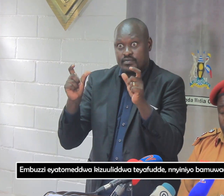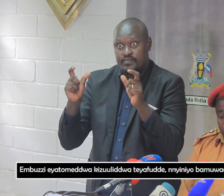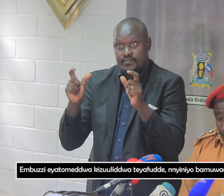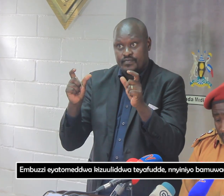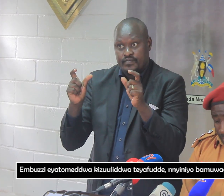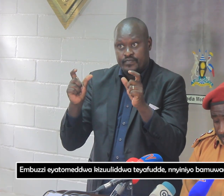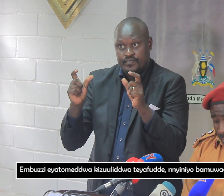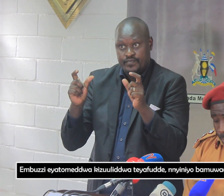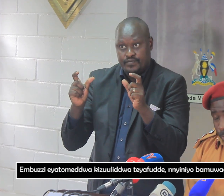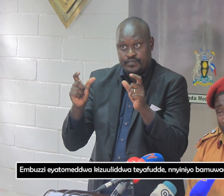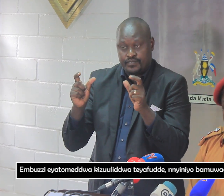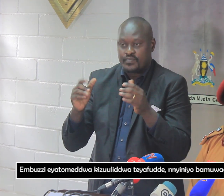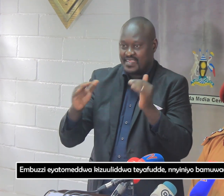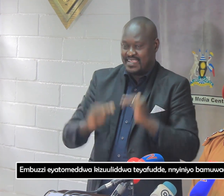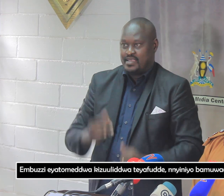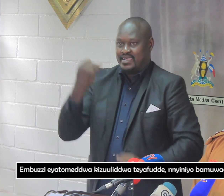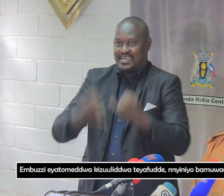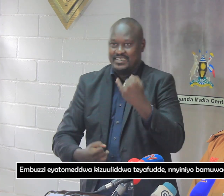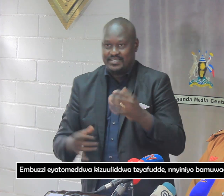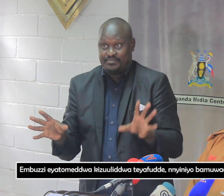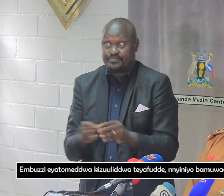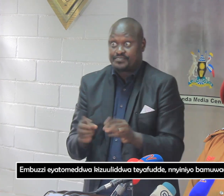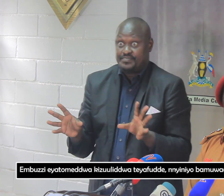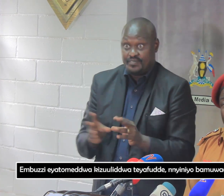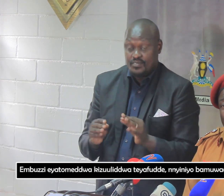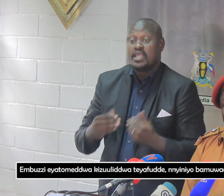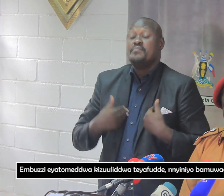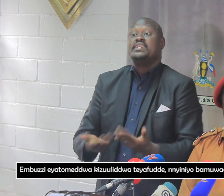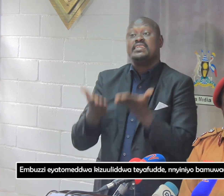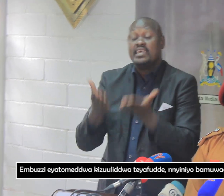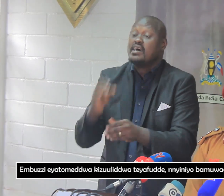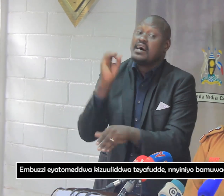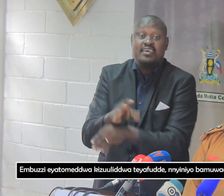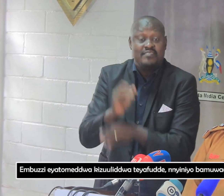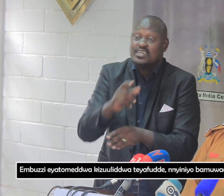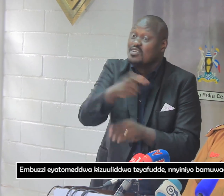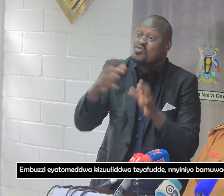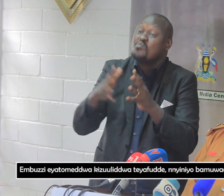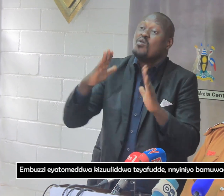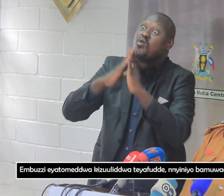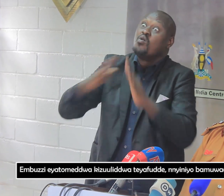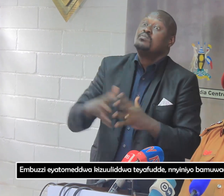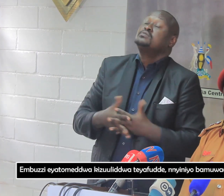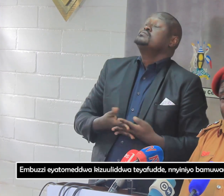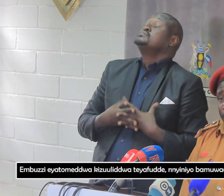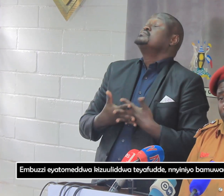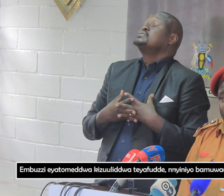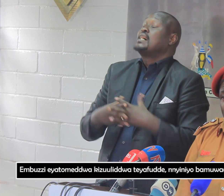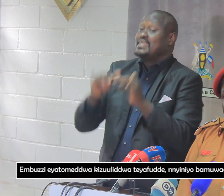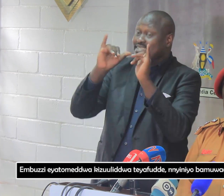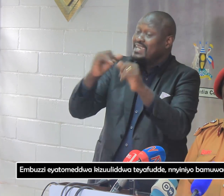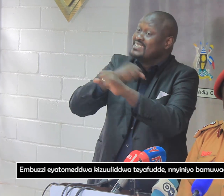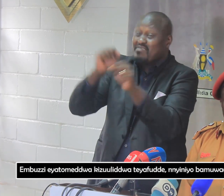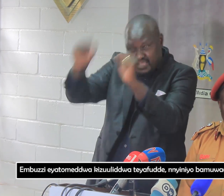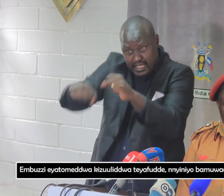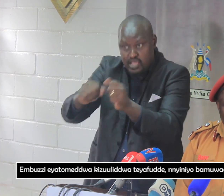And finally, I am here to urge those ones who are sitting home and staying safe to